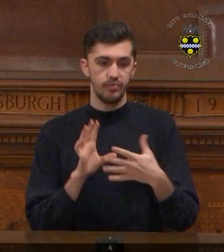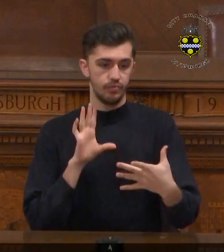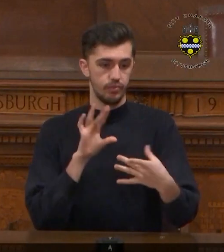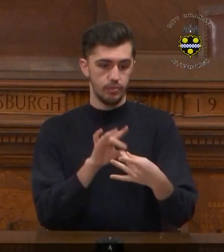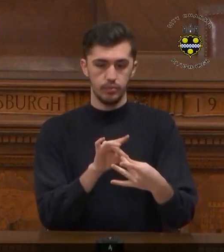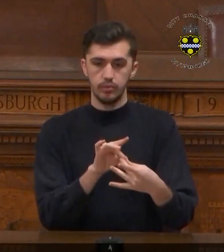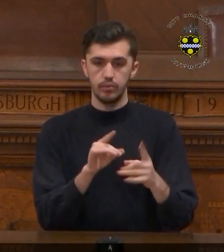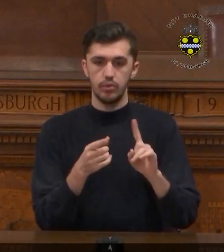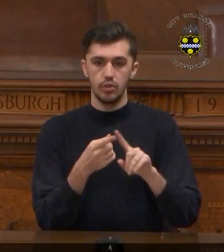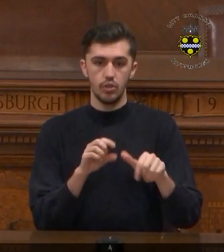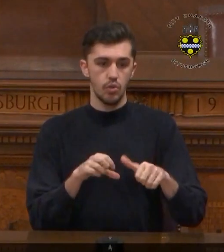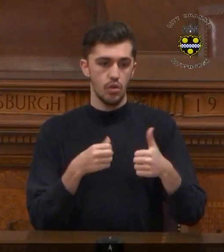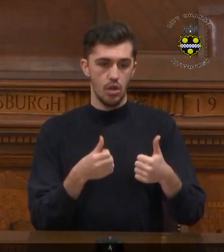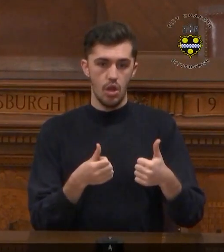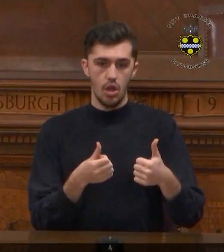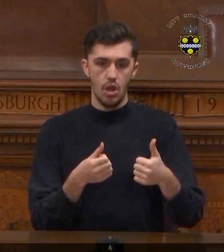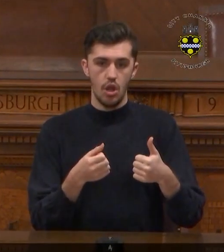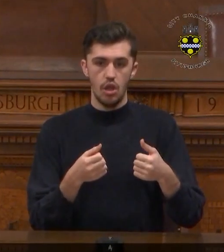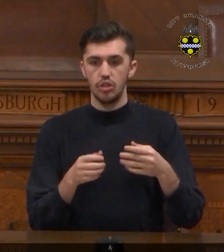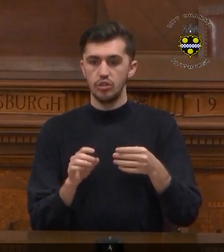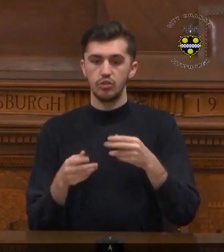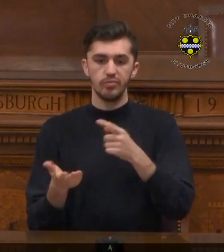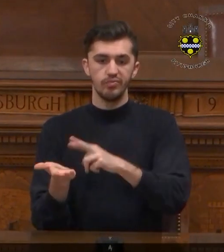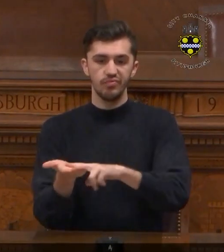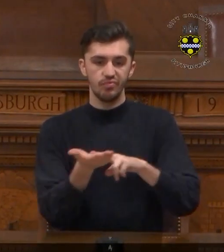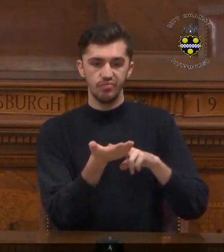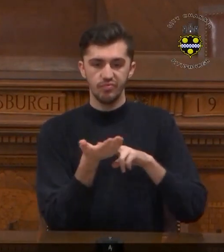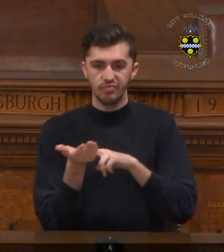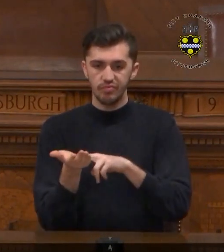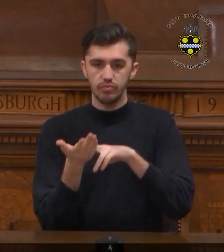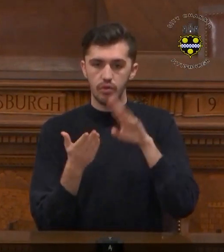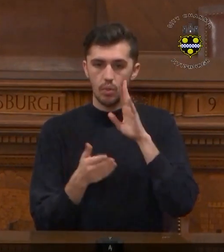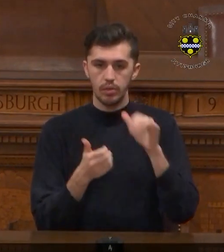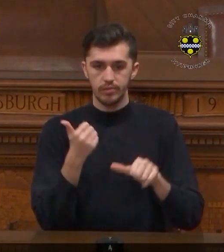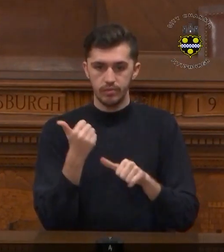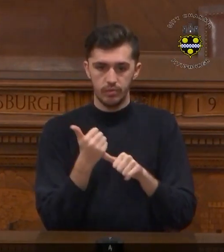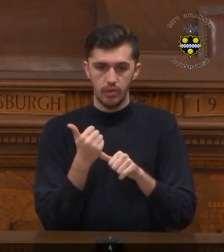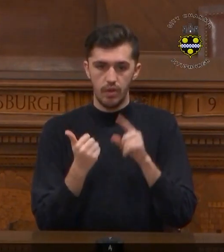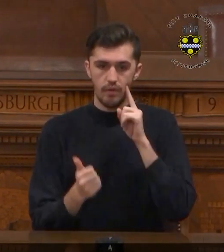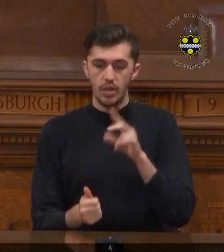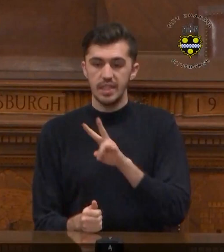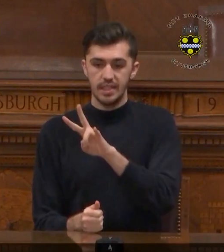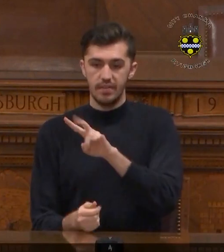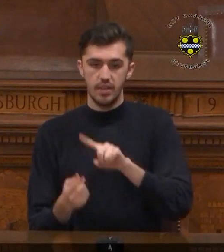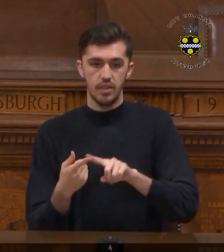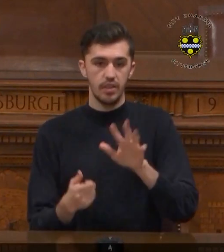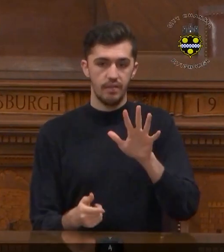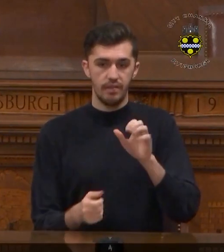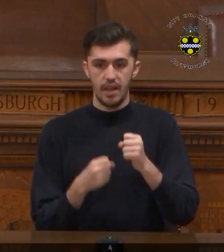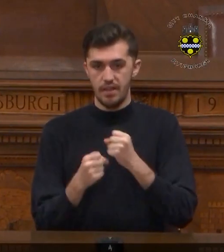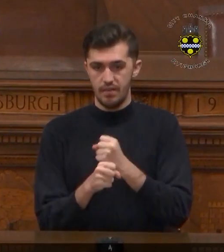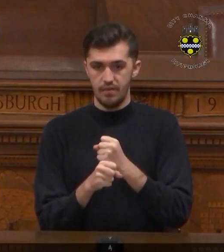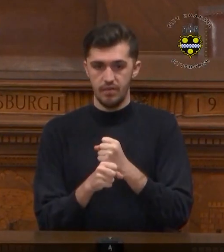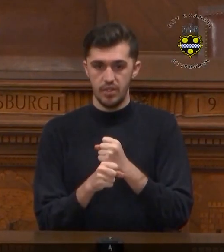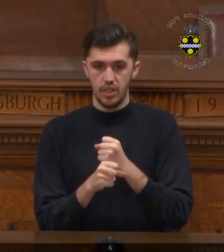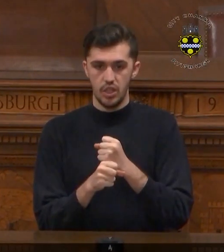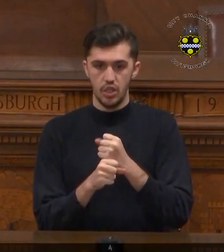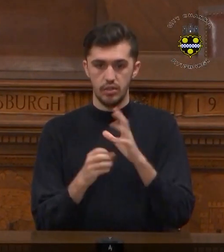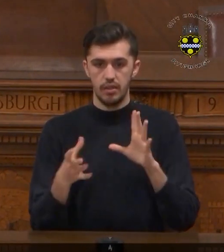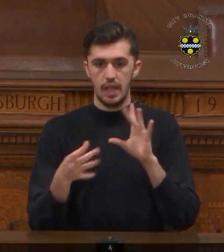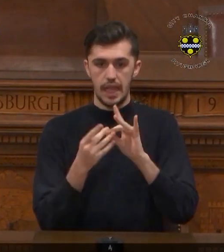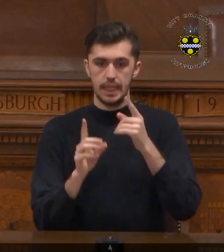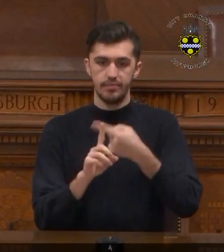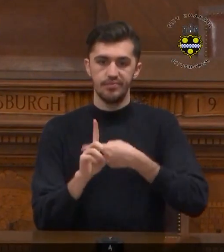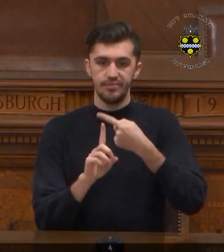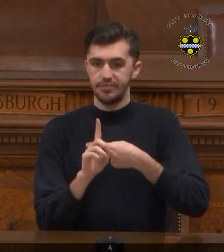agreement to accommodate lease agreements for a 7 and 5 year lease period to provide